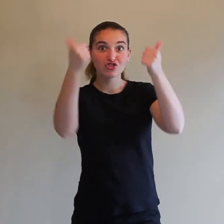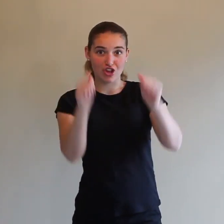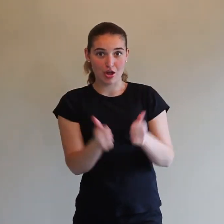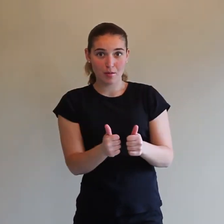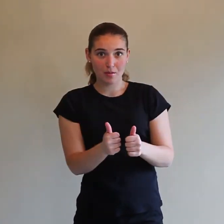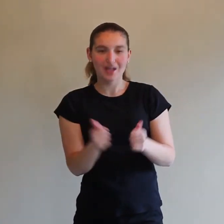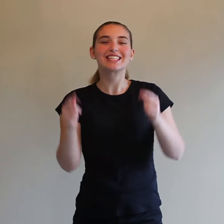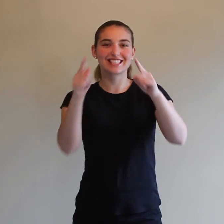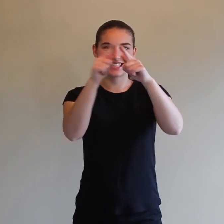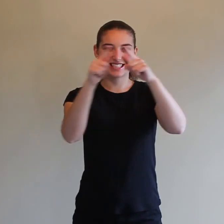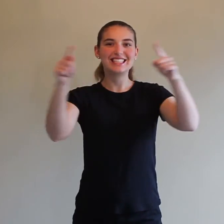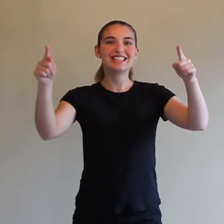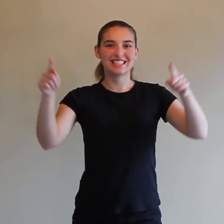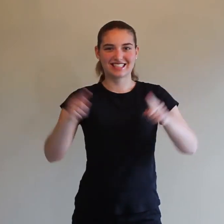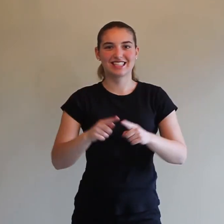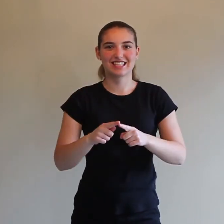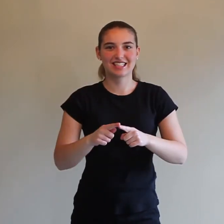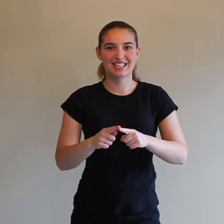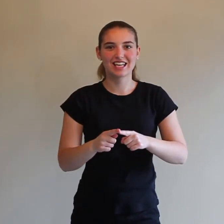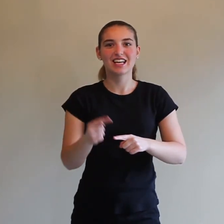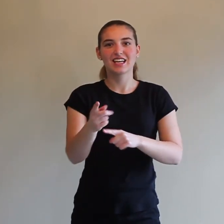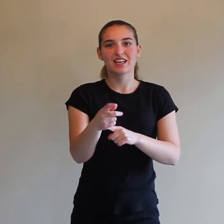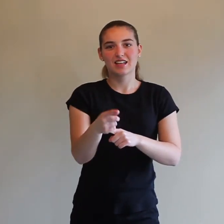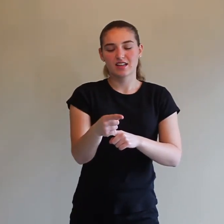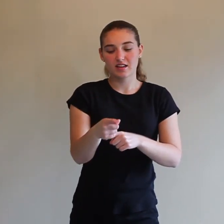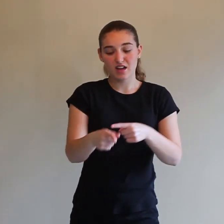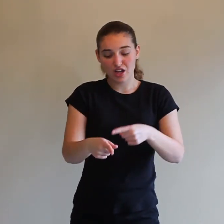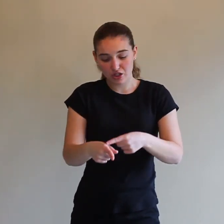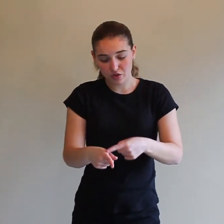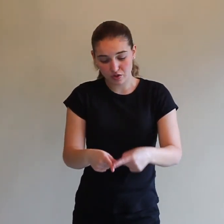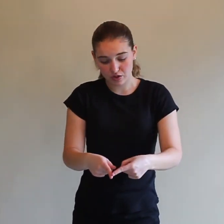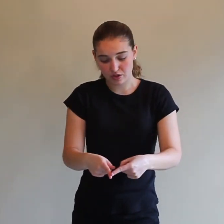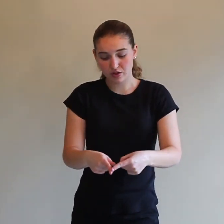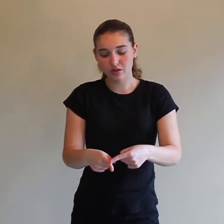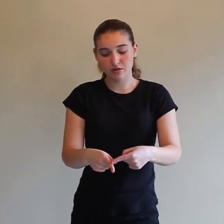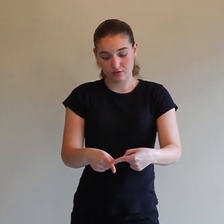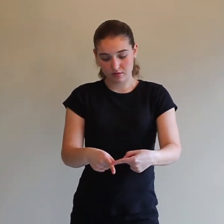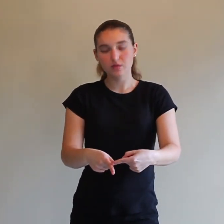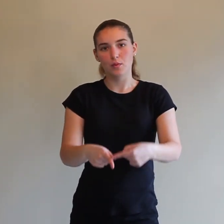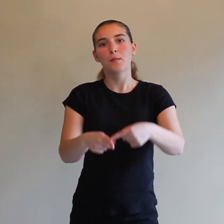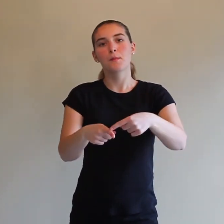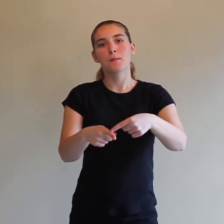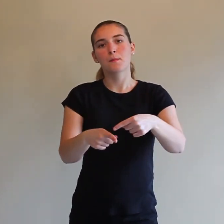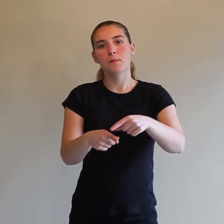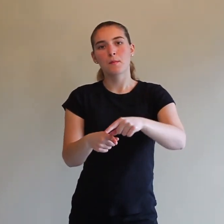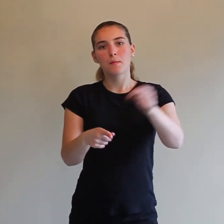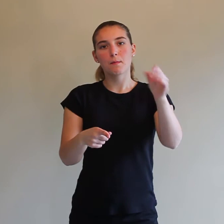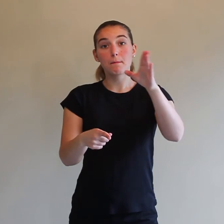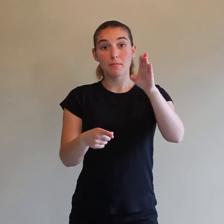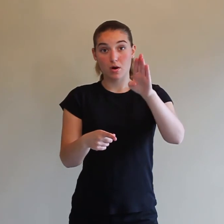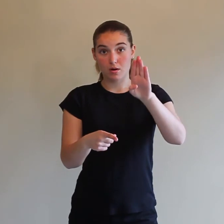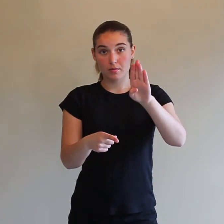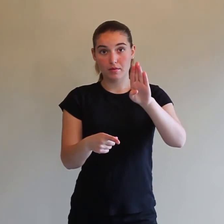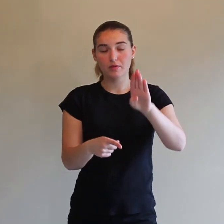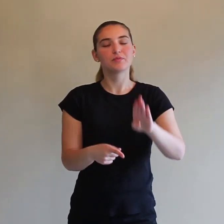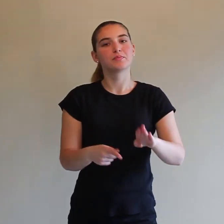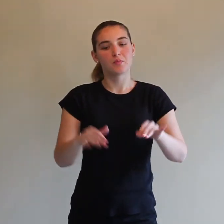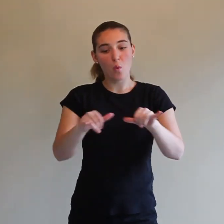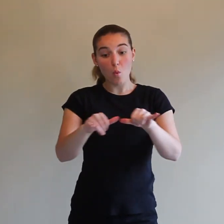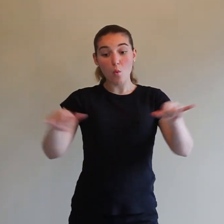about a third of the way down the top side of their tails, and they can grow to be 4 to 6 feet in wingspan and can weigh in at